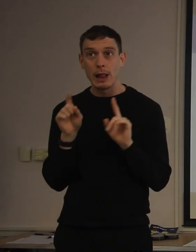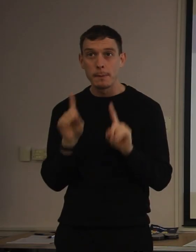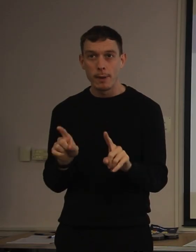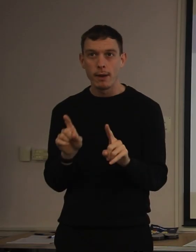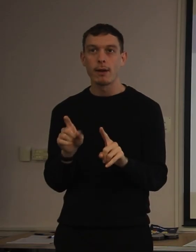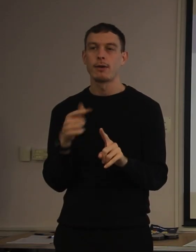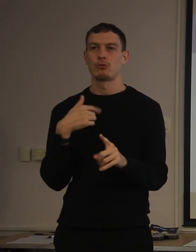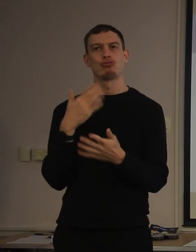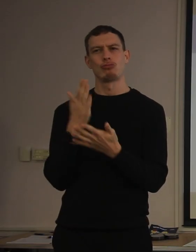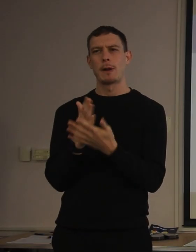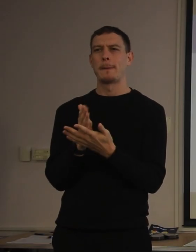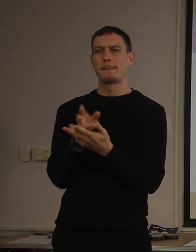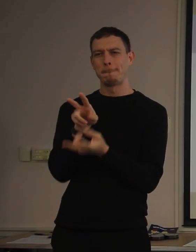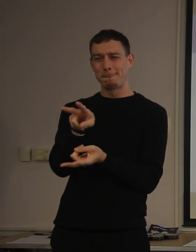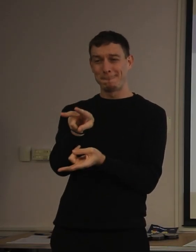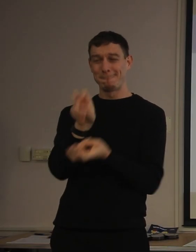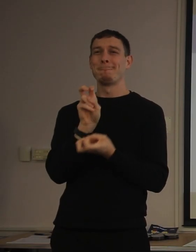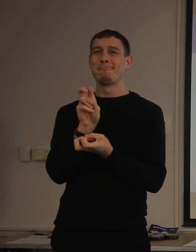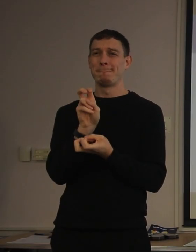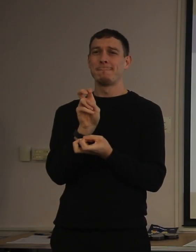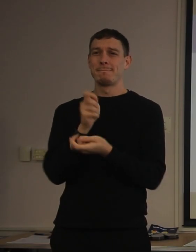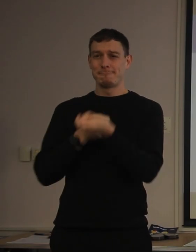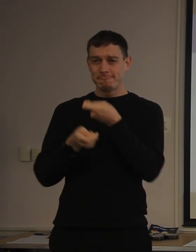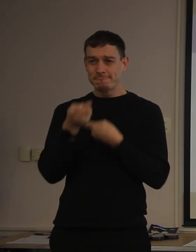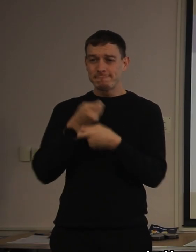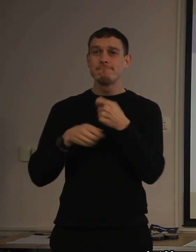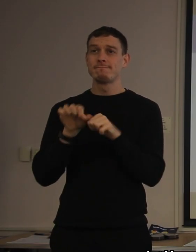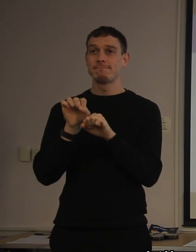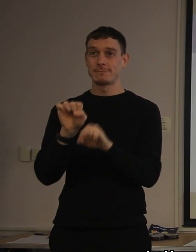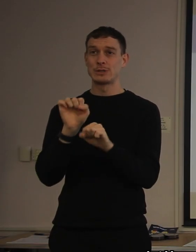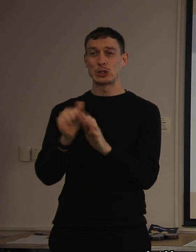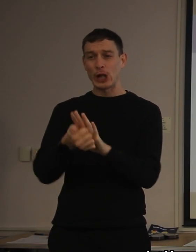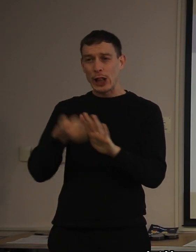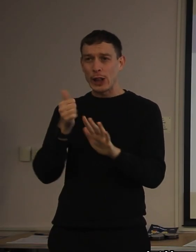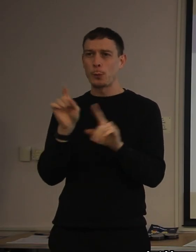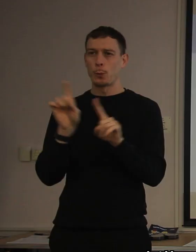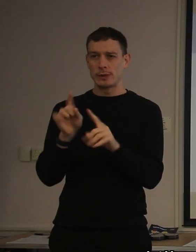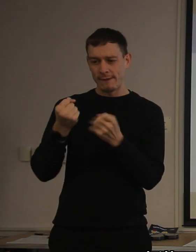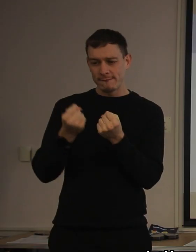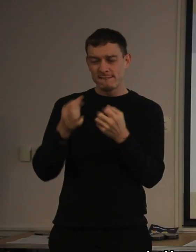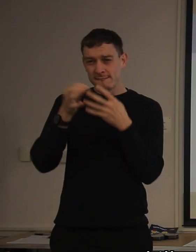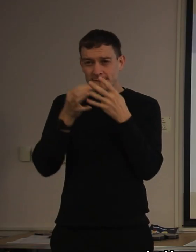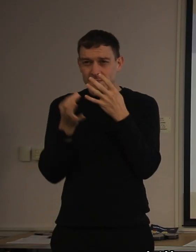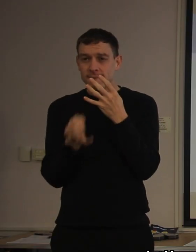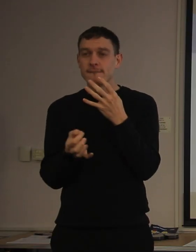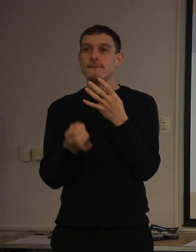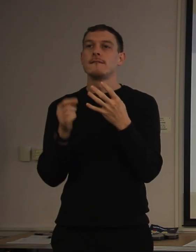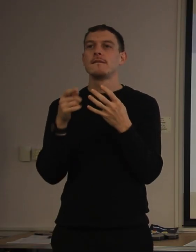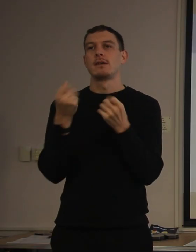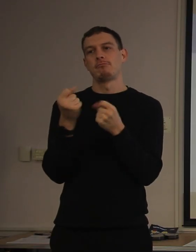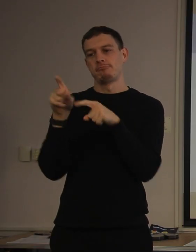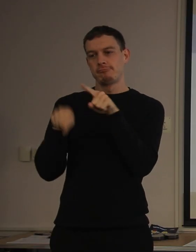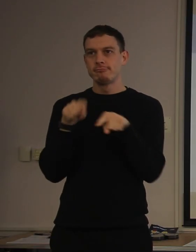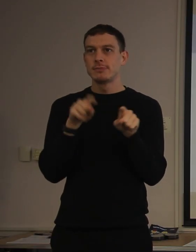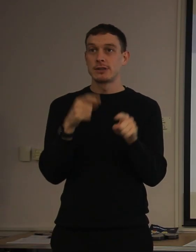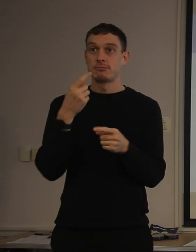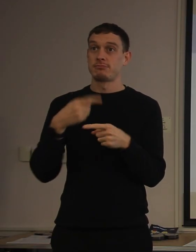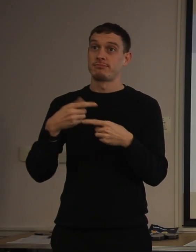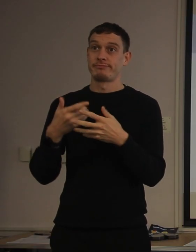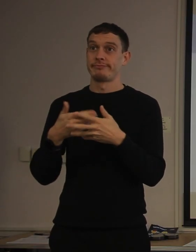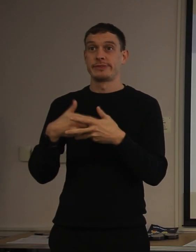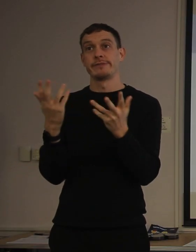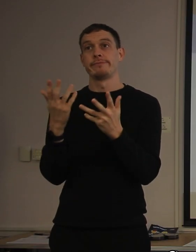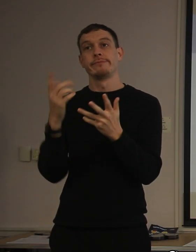we're really good at pulling out people's skills and kind of giving people a wide range of different